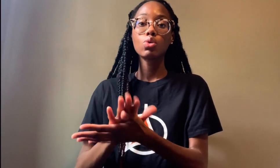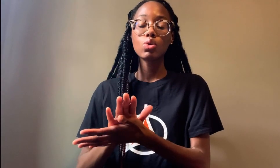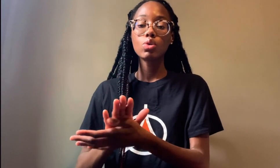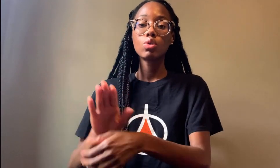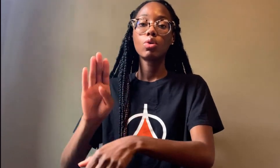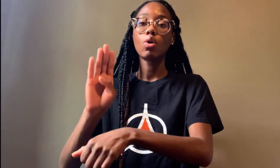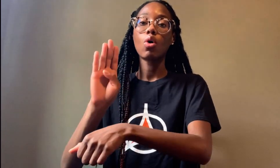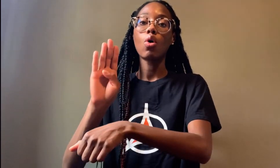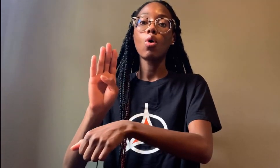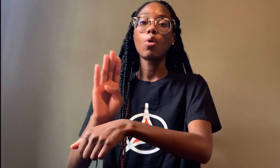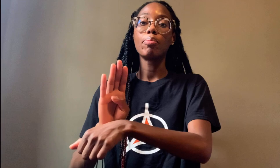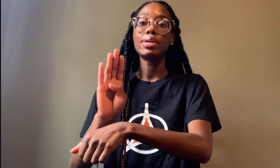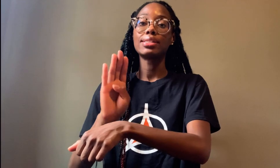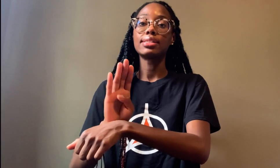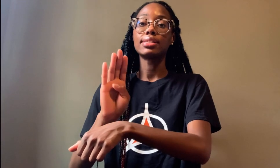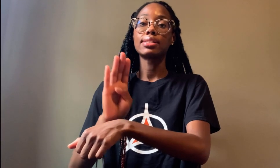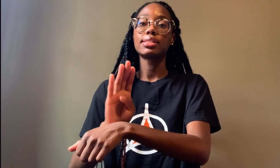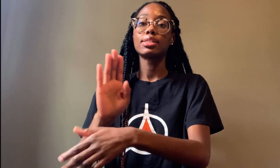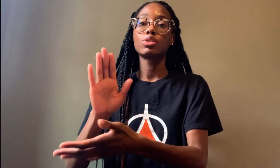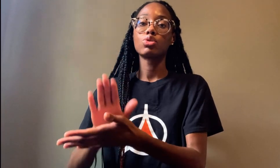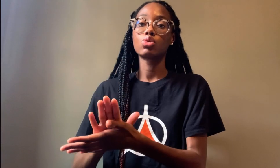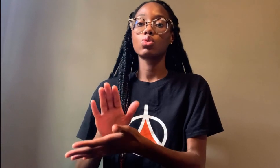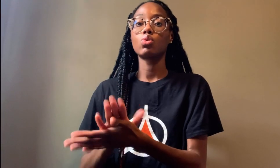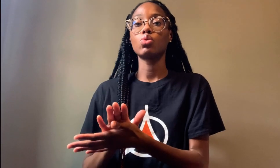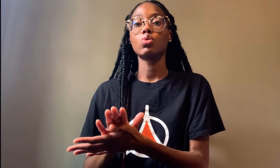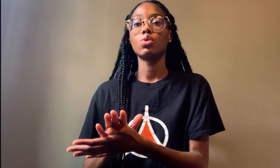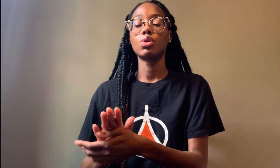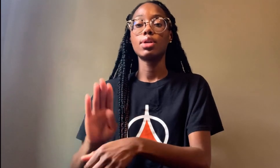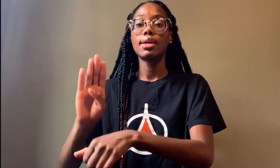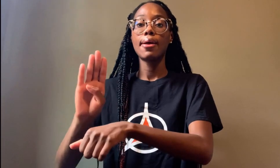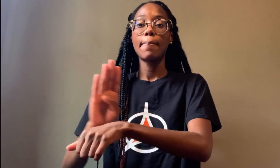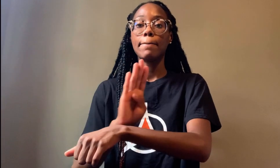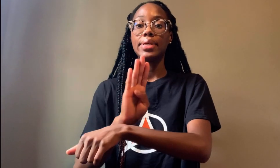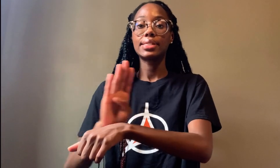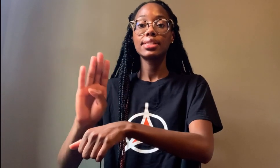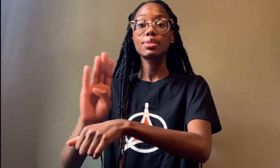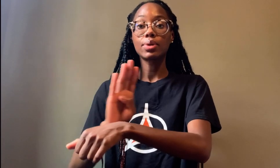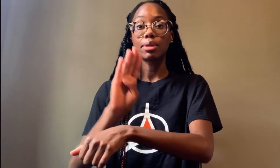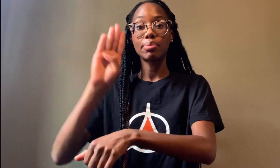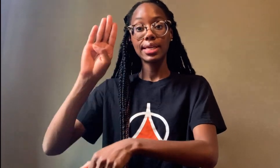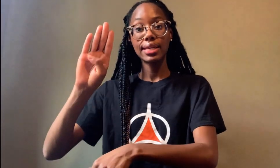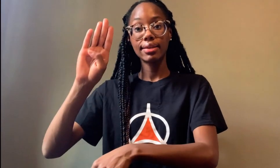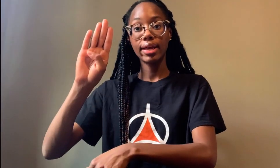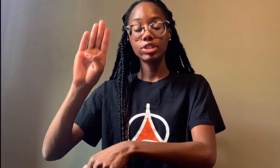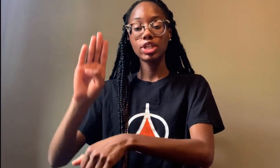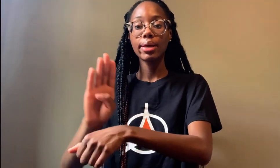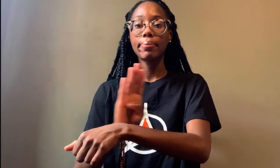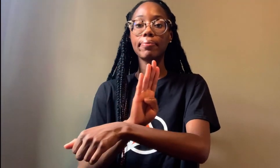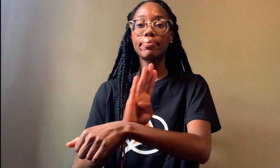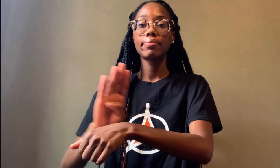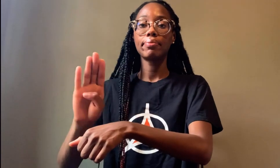school, or business, school. Business with a B handshake,